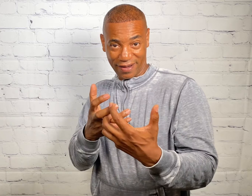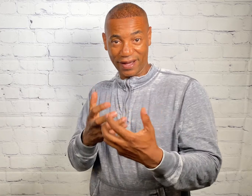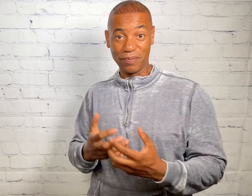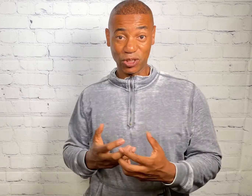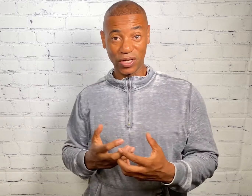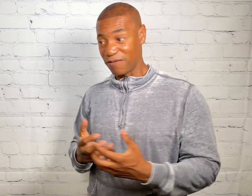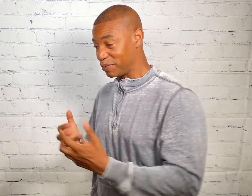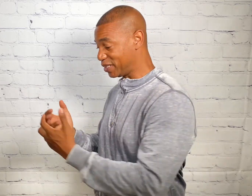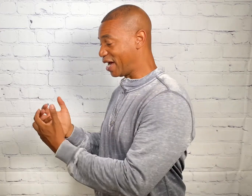let me show you that from the side,